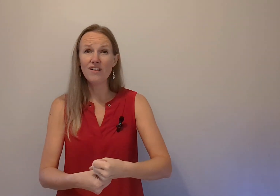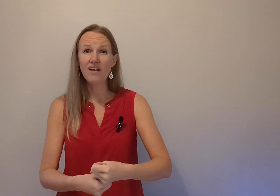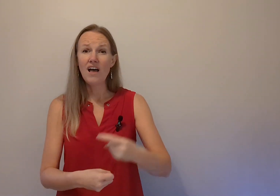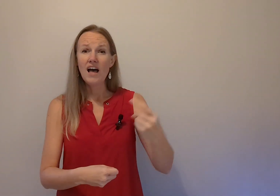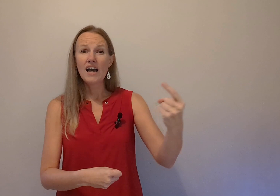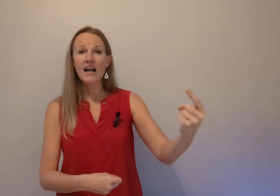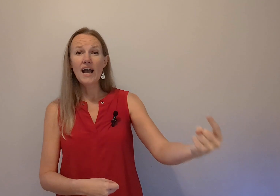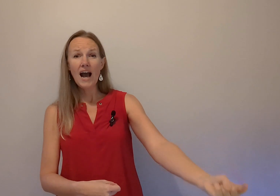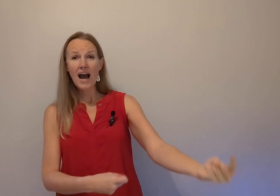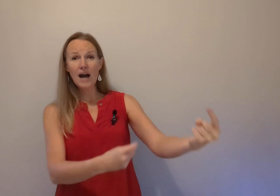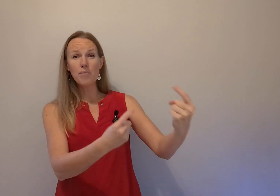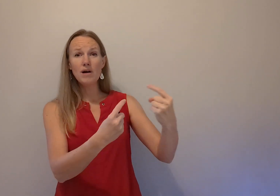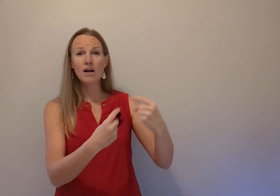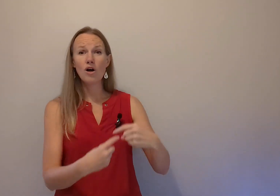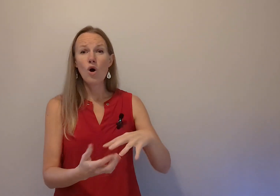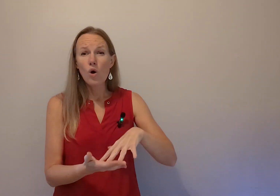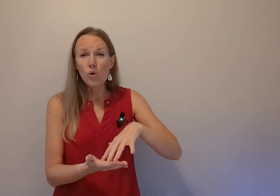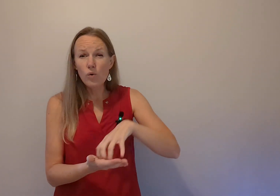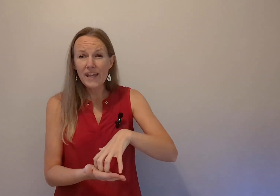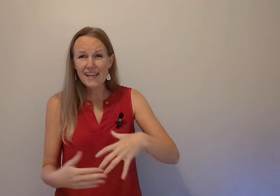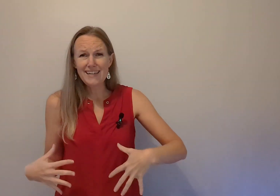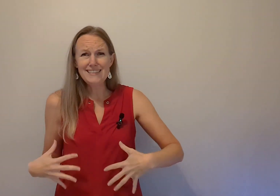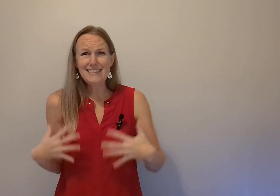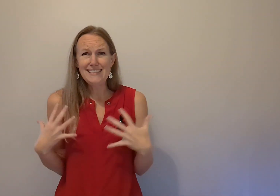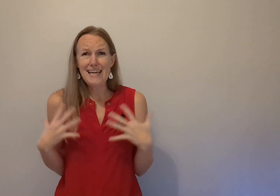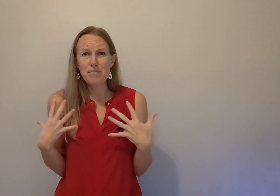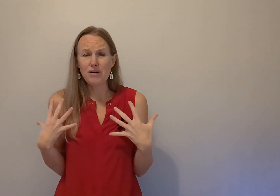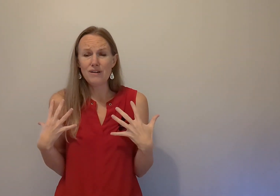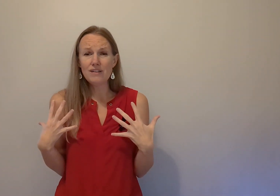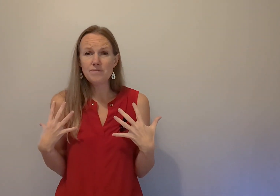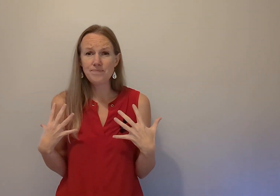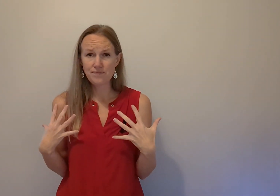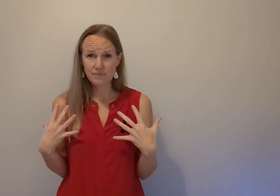unfaithful, come, weak and unstable,